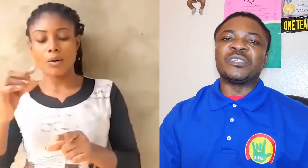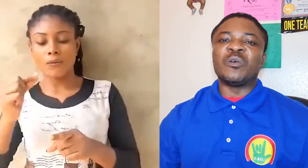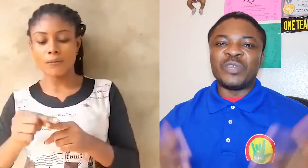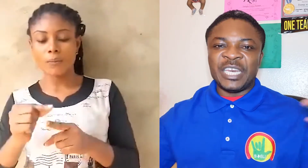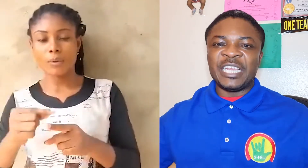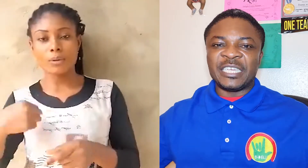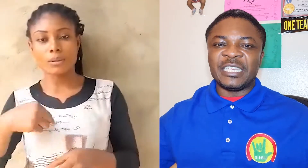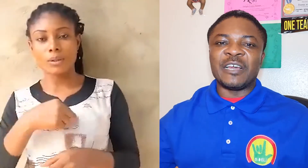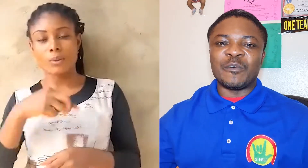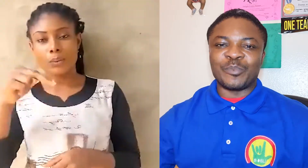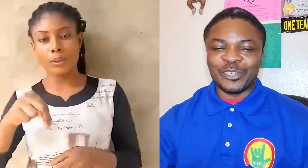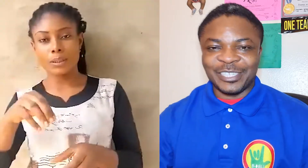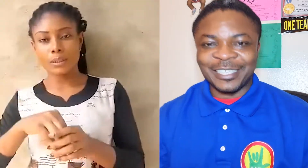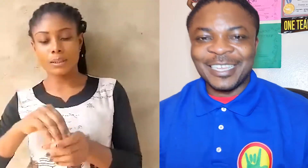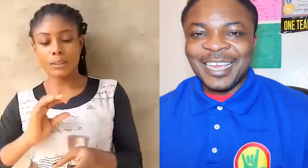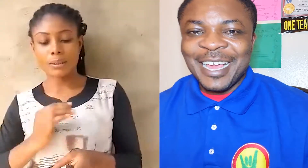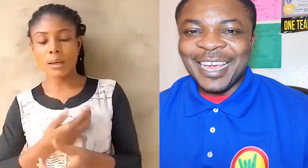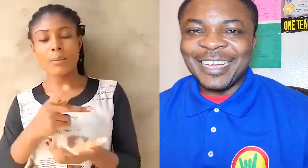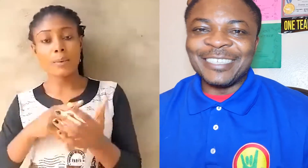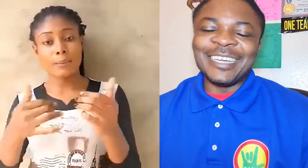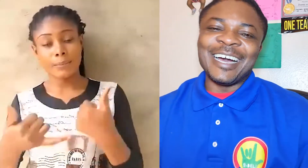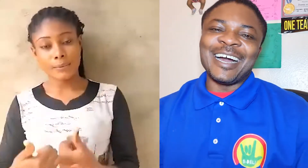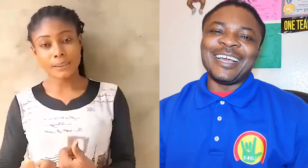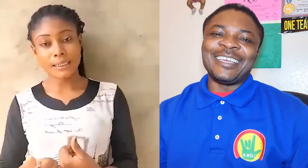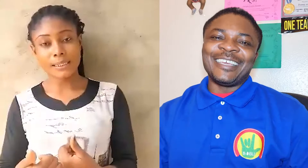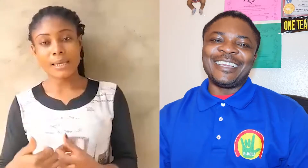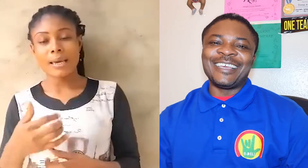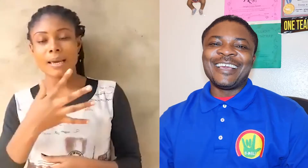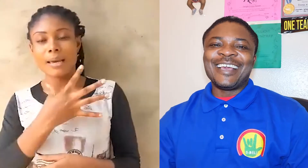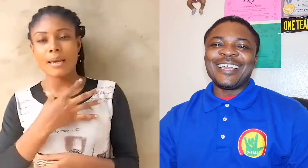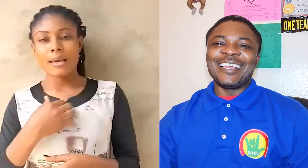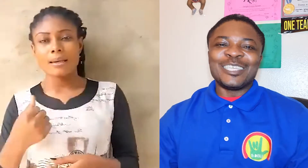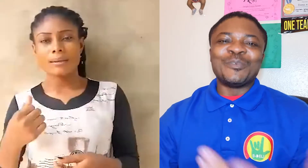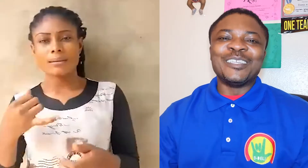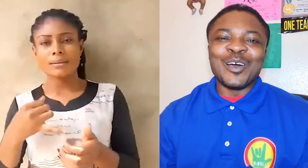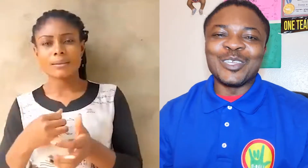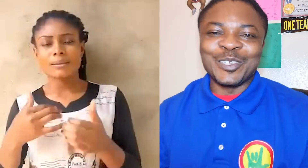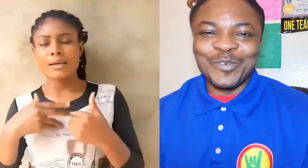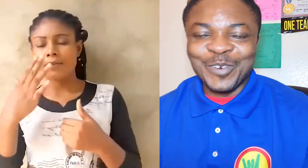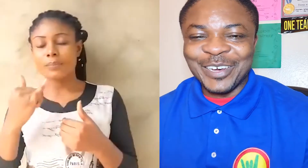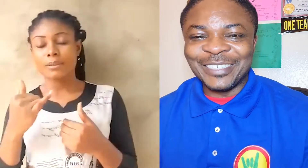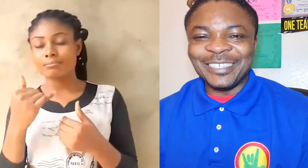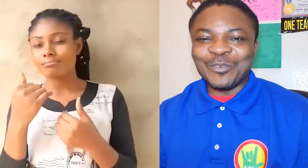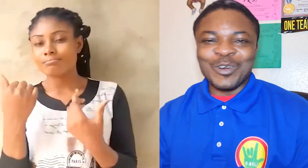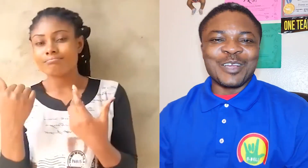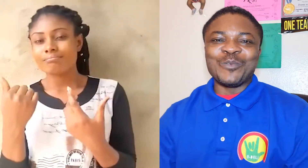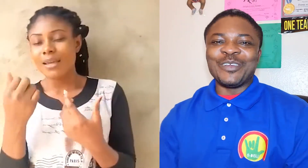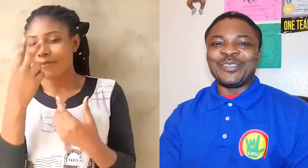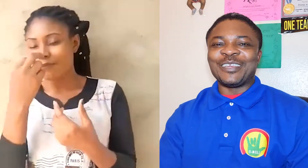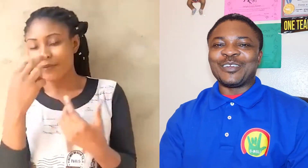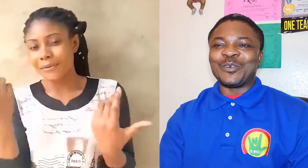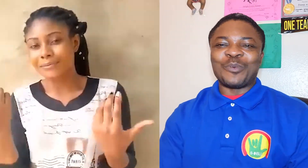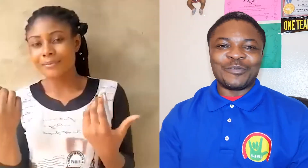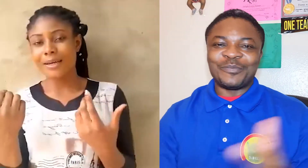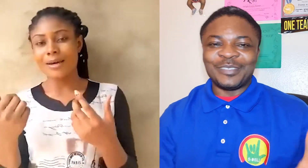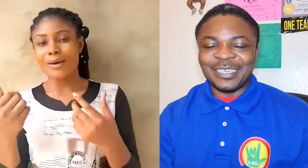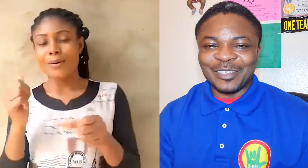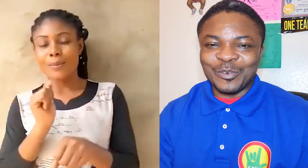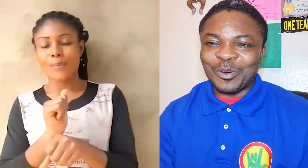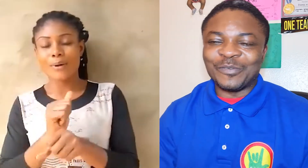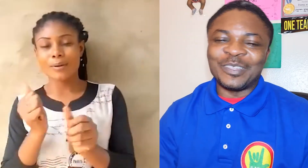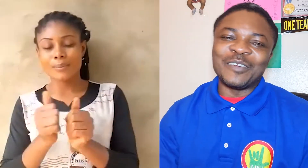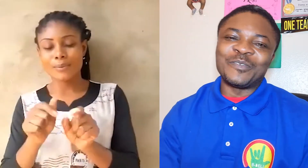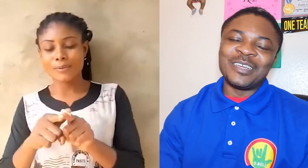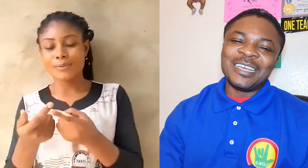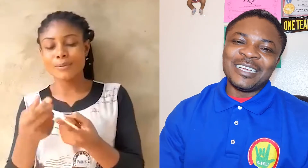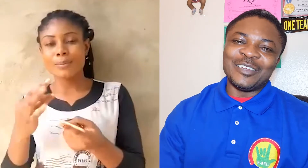and words that we need in our project. And it's been also fun working with